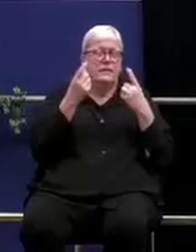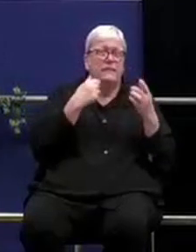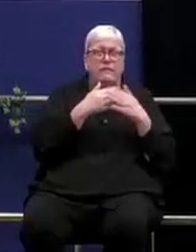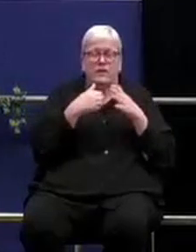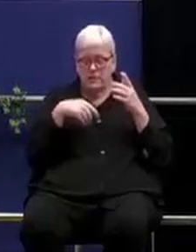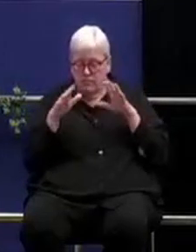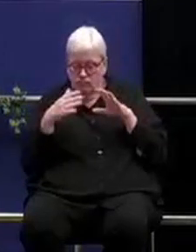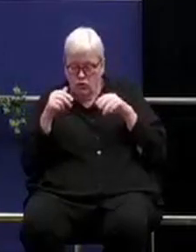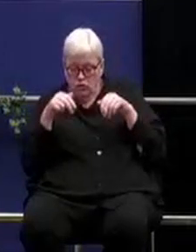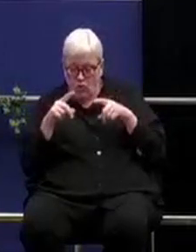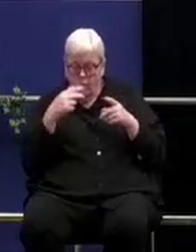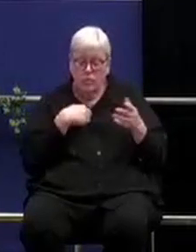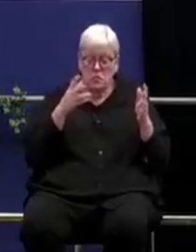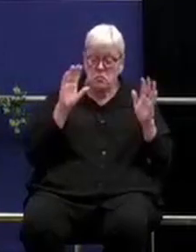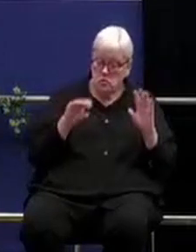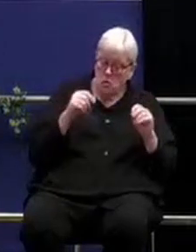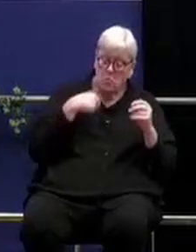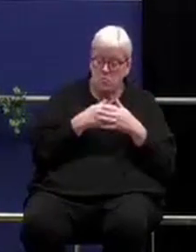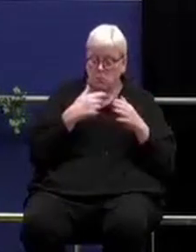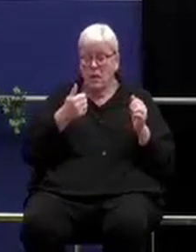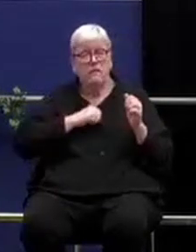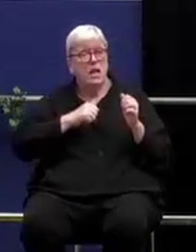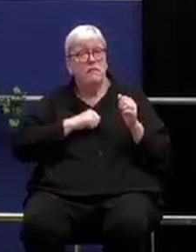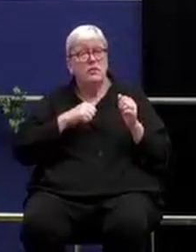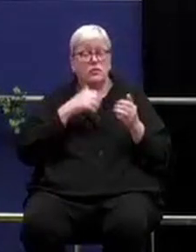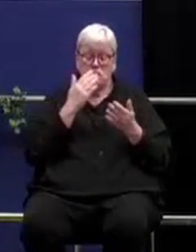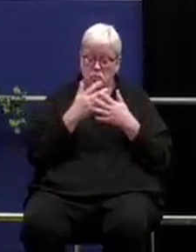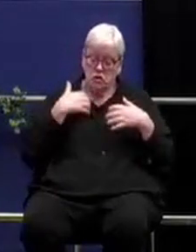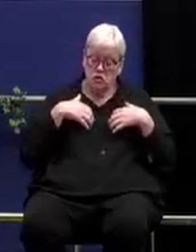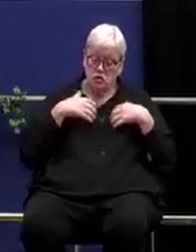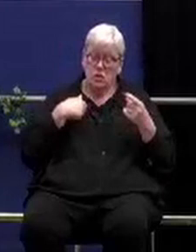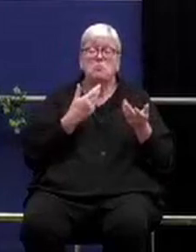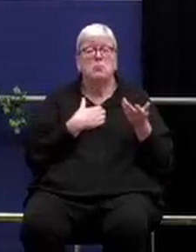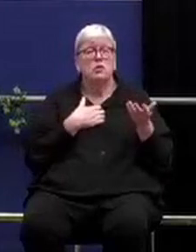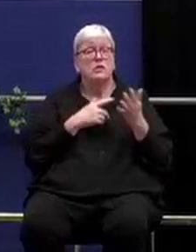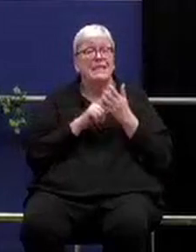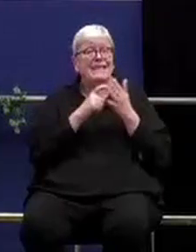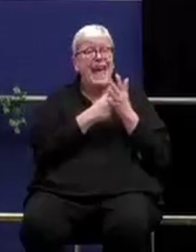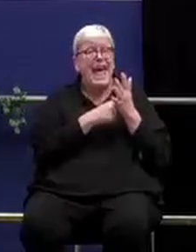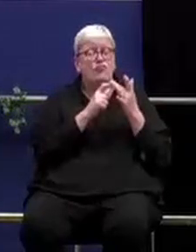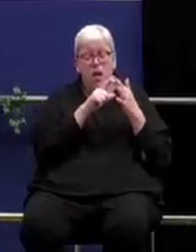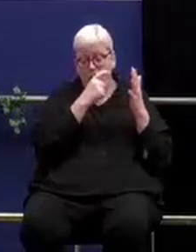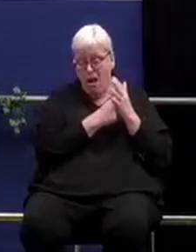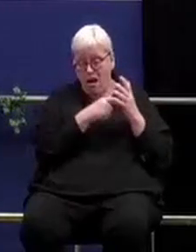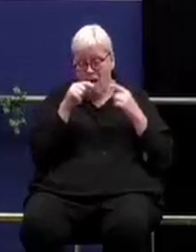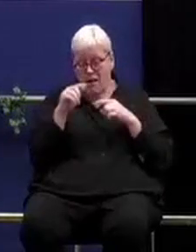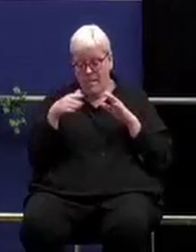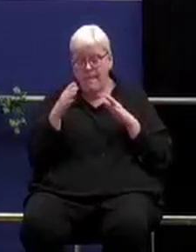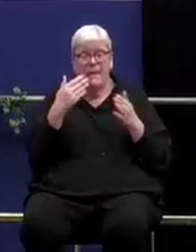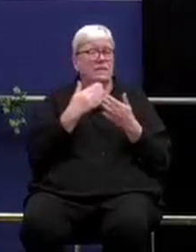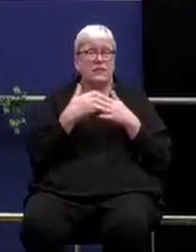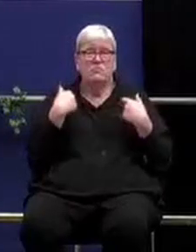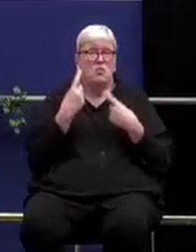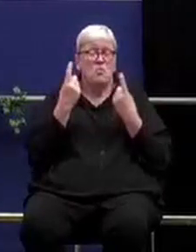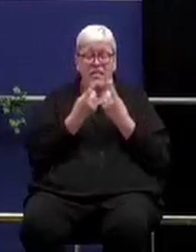and I paused on one of my favourites, a white and tan Jack Russell Terrier. This calendar was my only means of distinguishing days